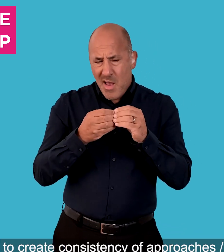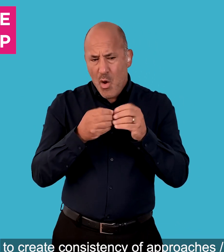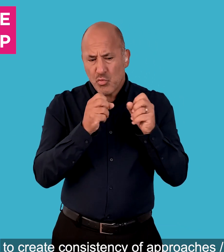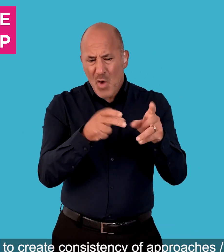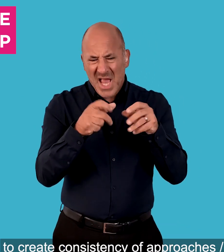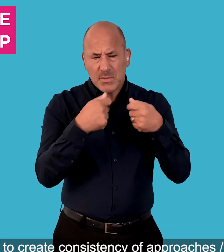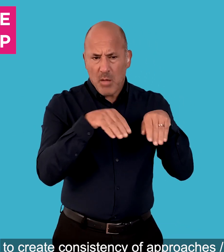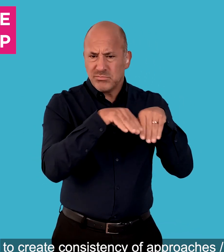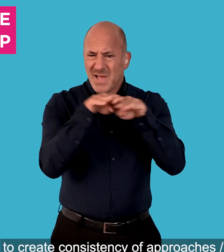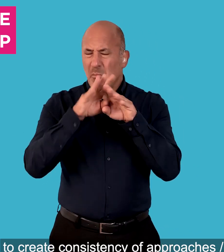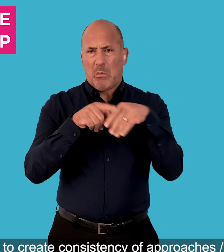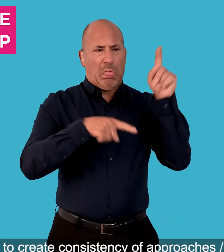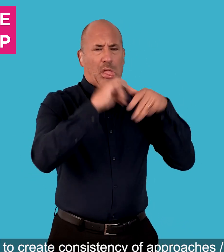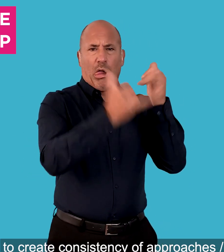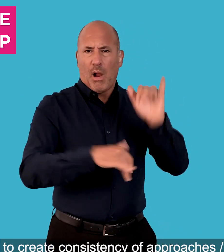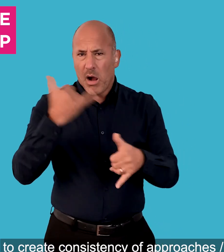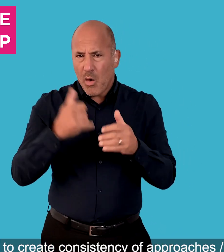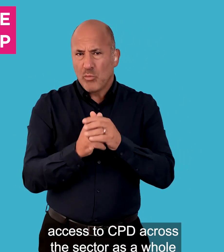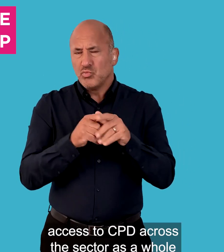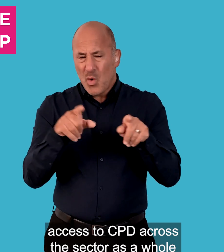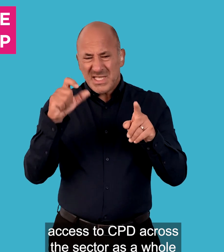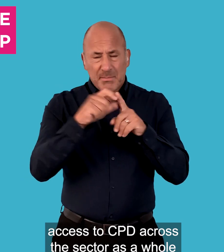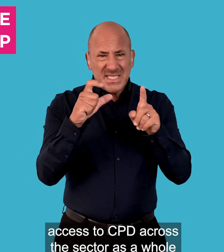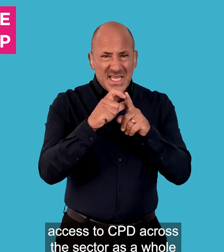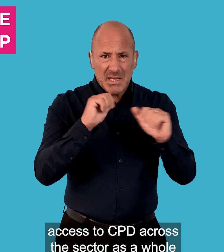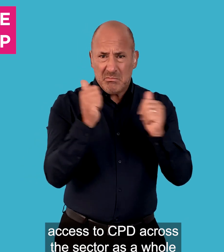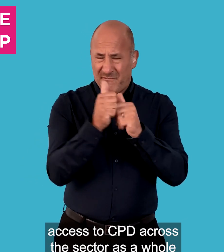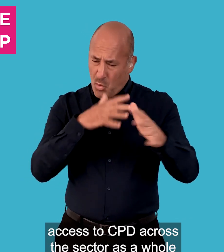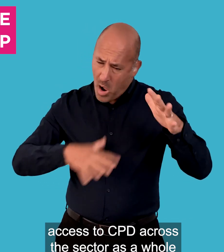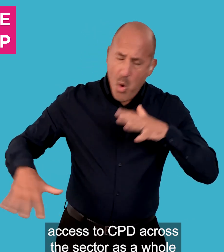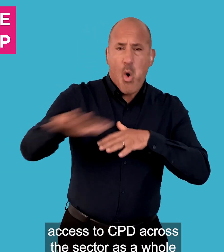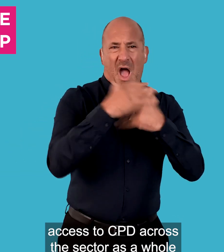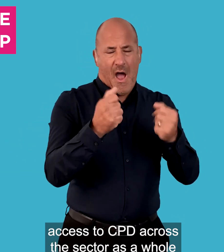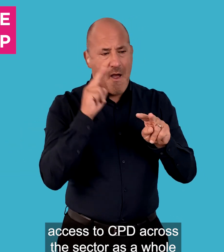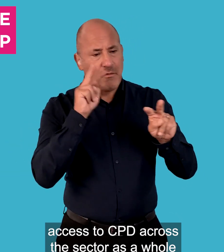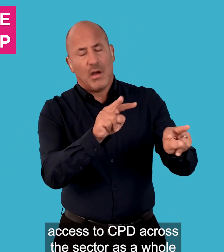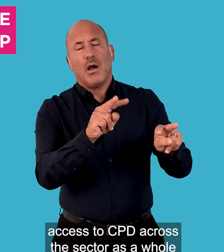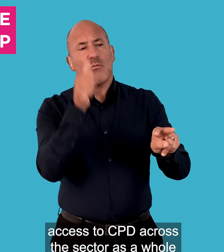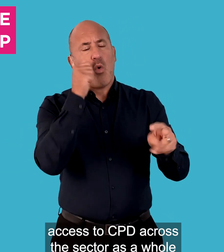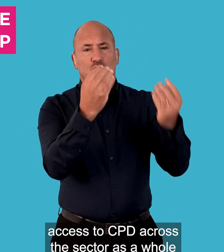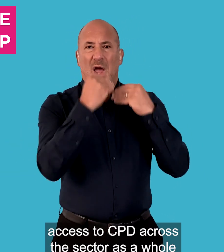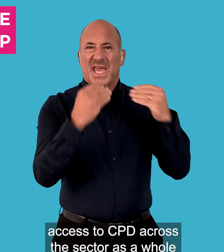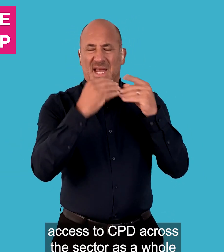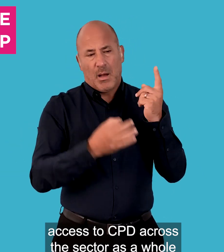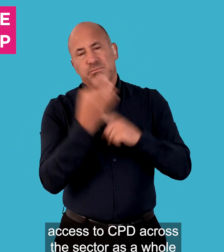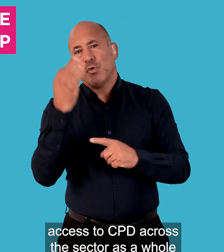to create consistency of approaches / access to CPD across the sector as a